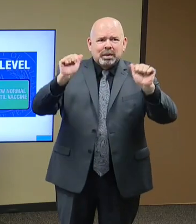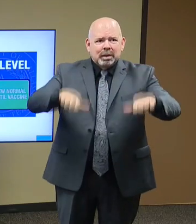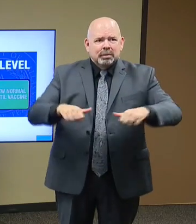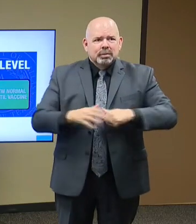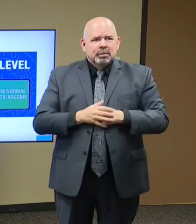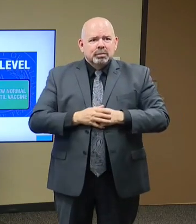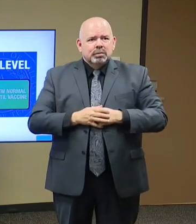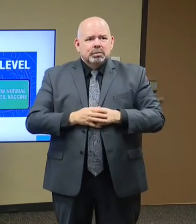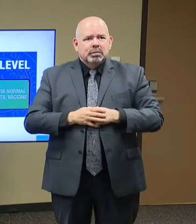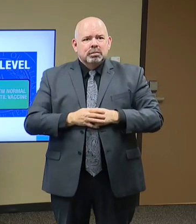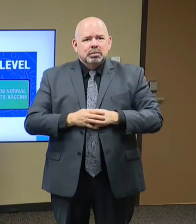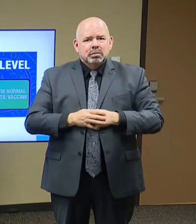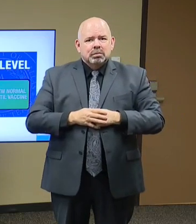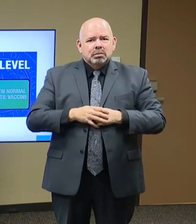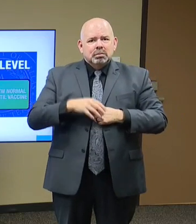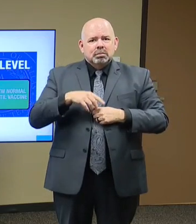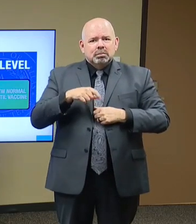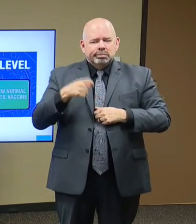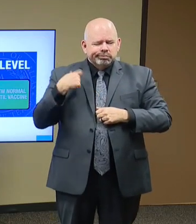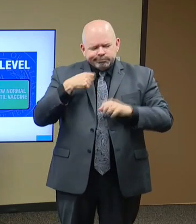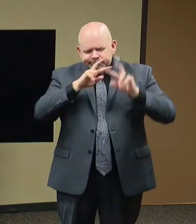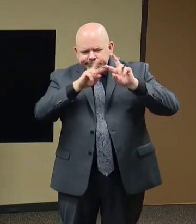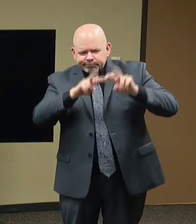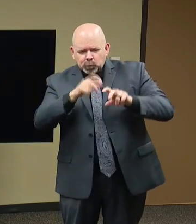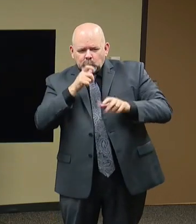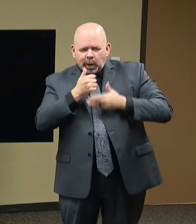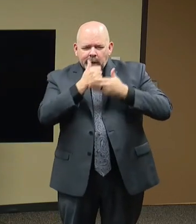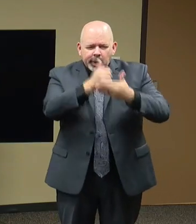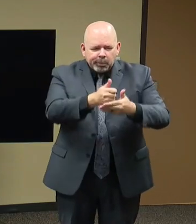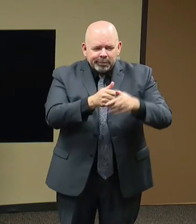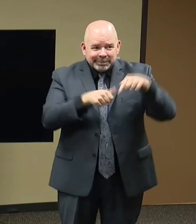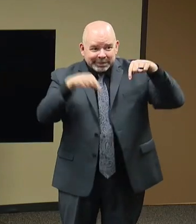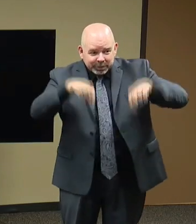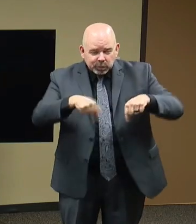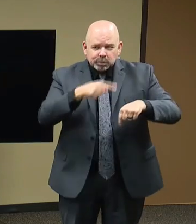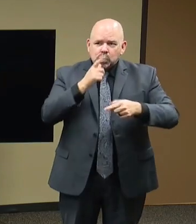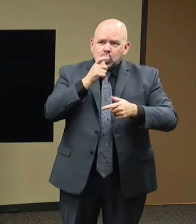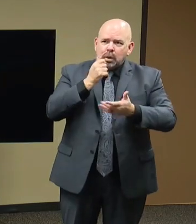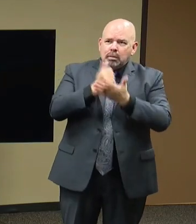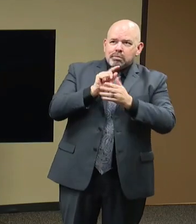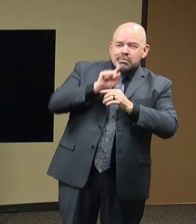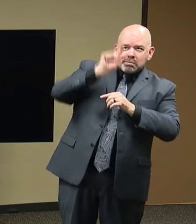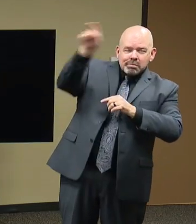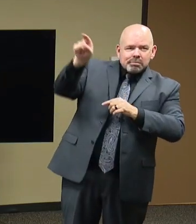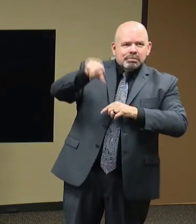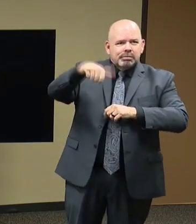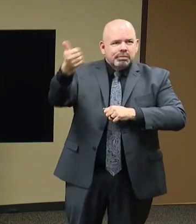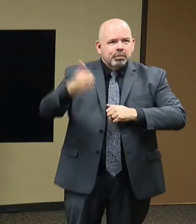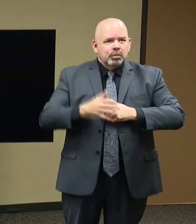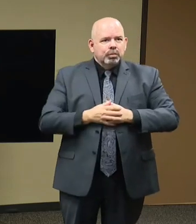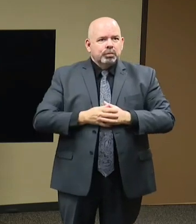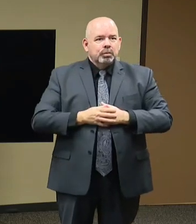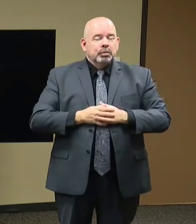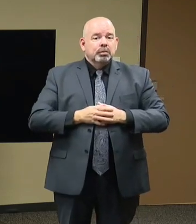a similar program. The other thing that just want to make sure that we just got in place last